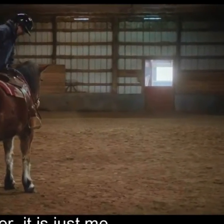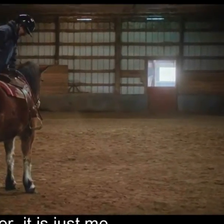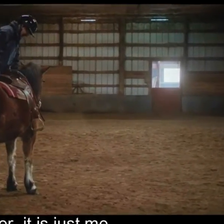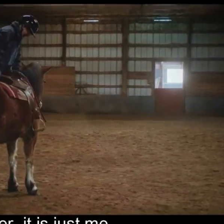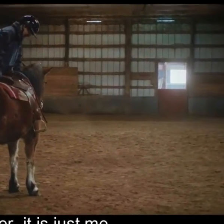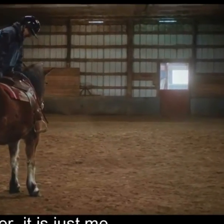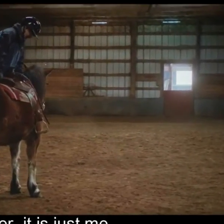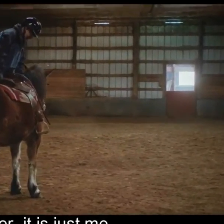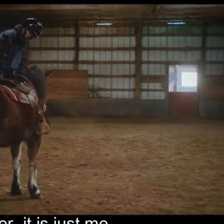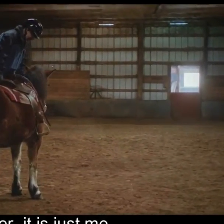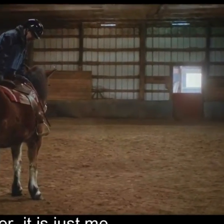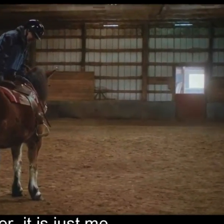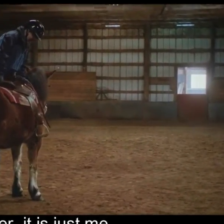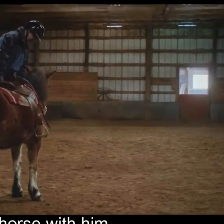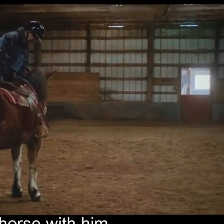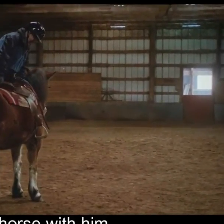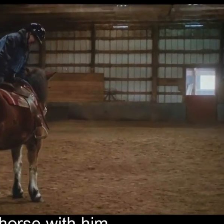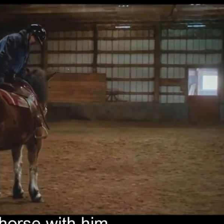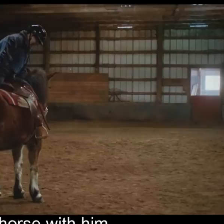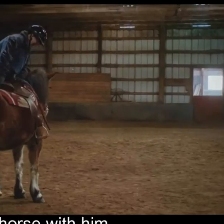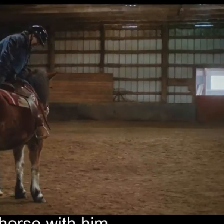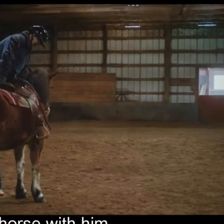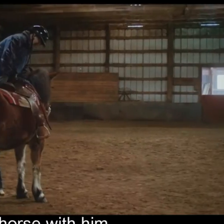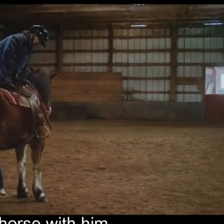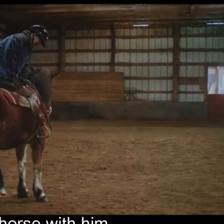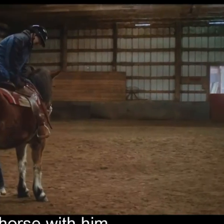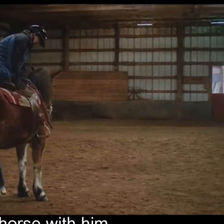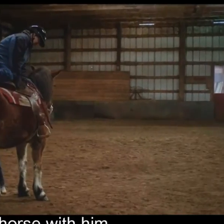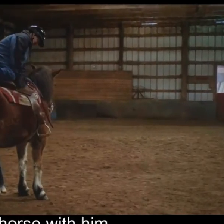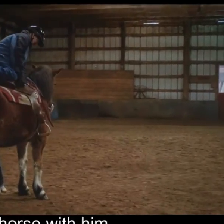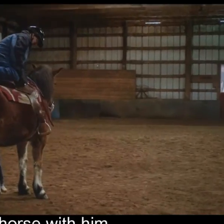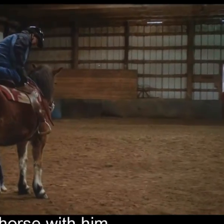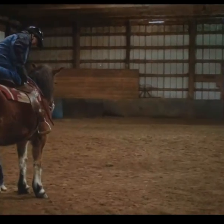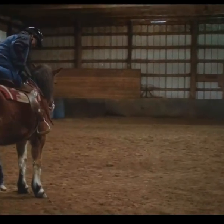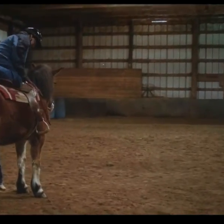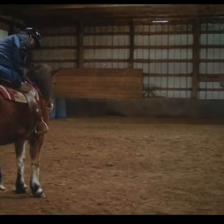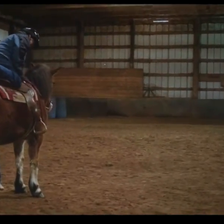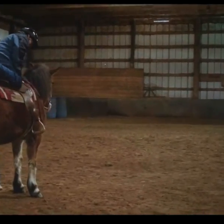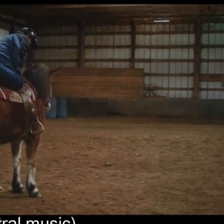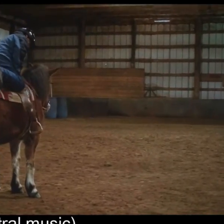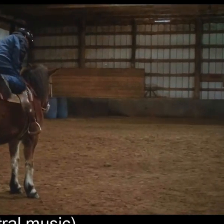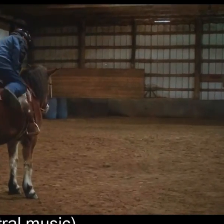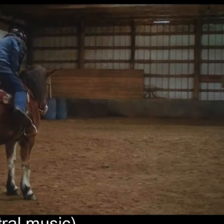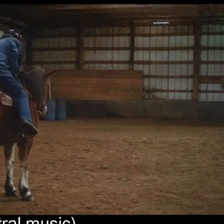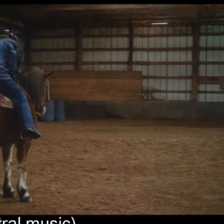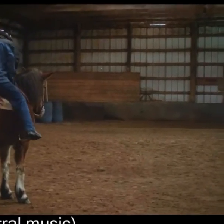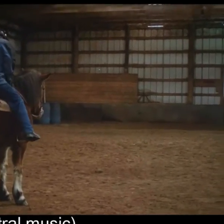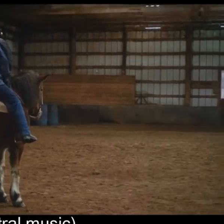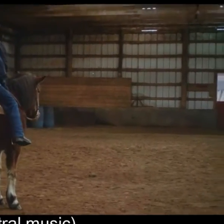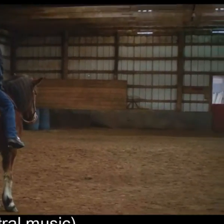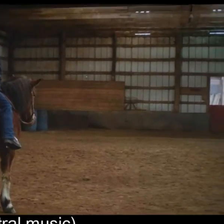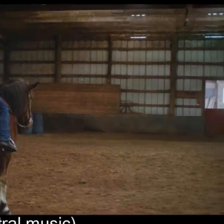years later, it is just me walking beside the horse with him.